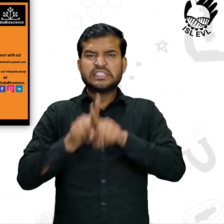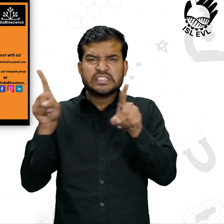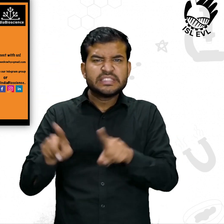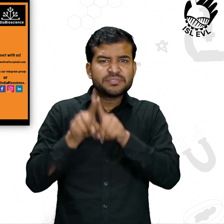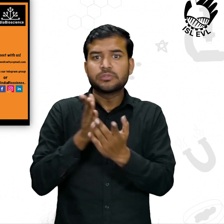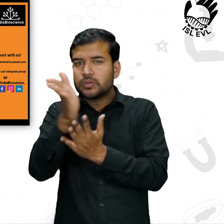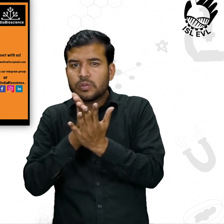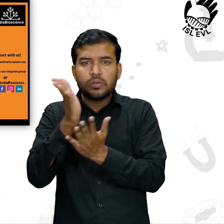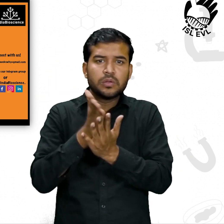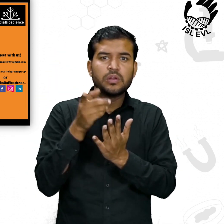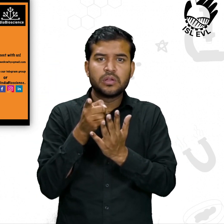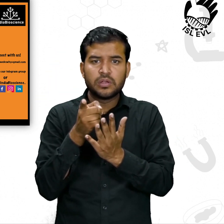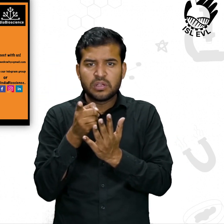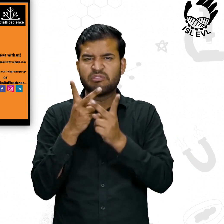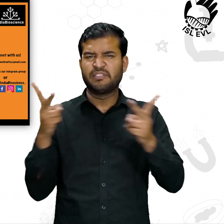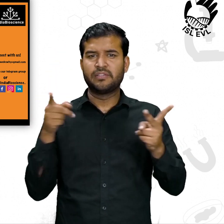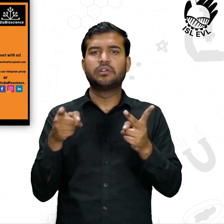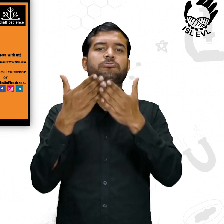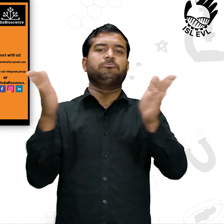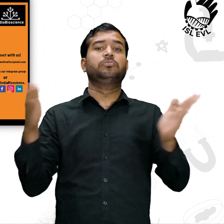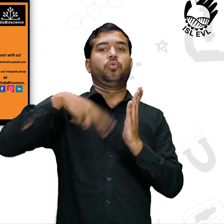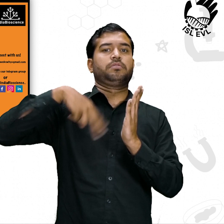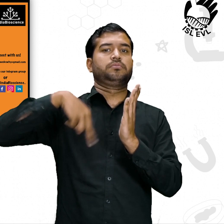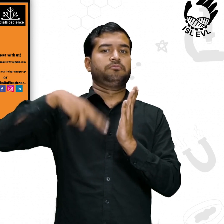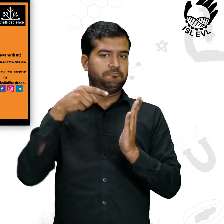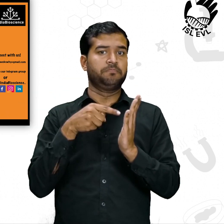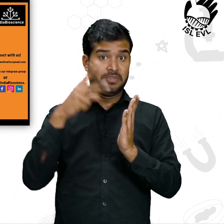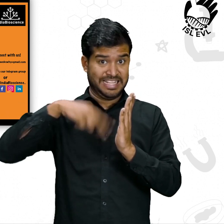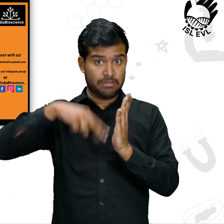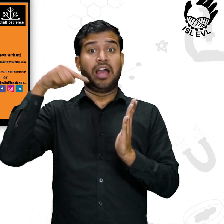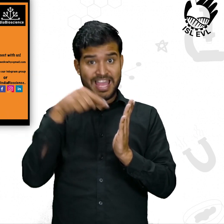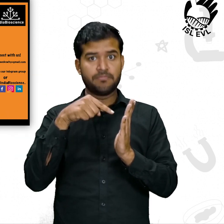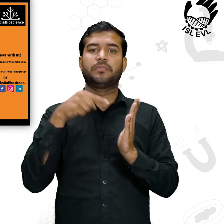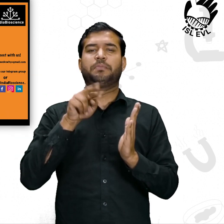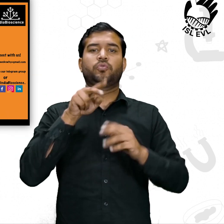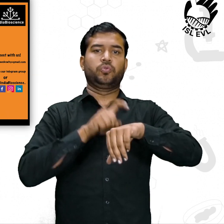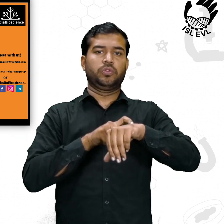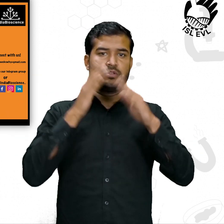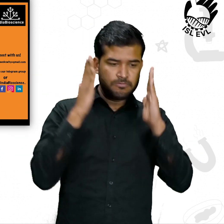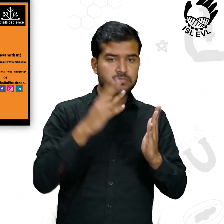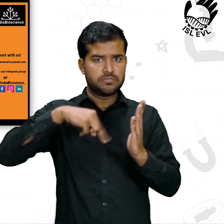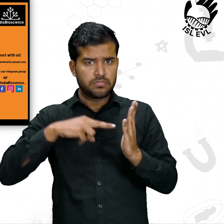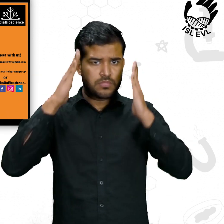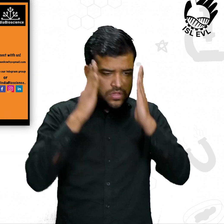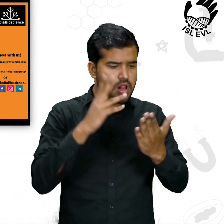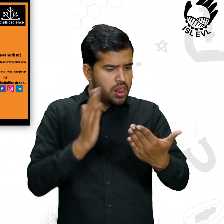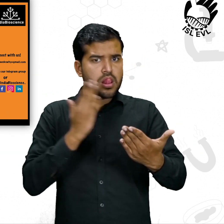varied bunch of reading, different things. Reading takes effort, so it gives you time so that you can develop your